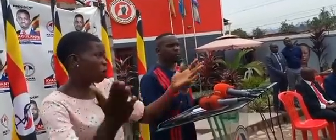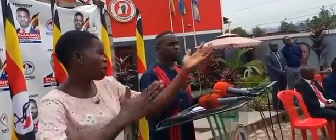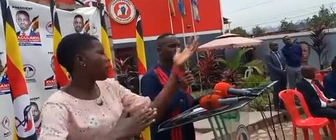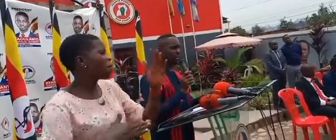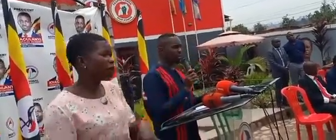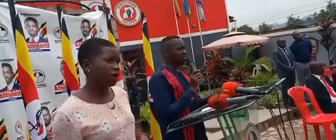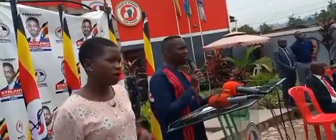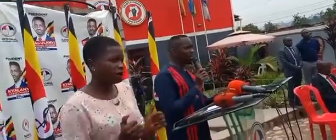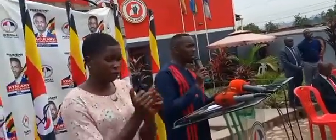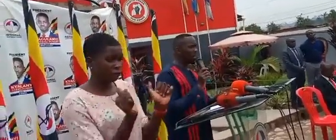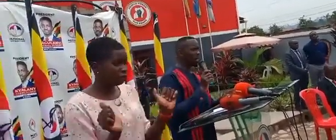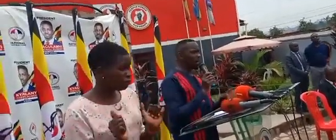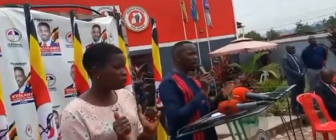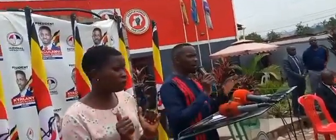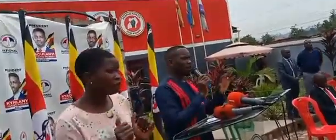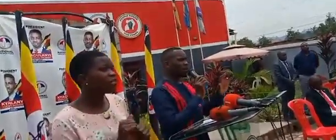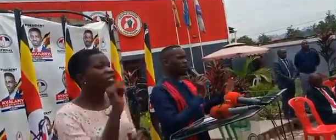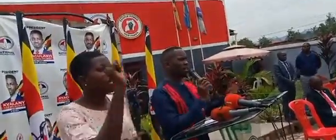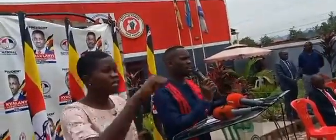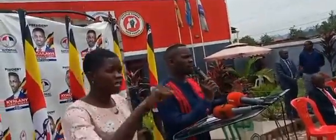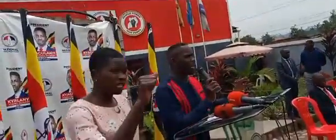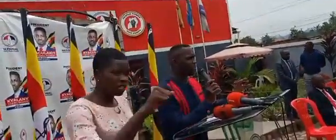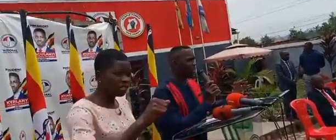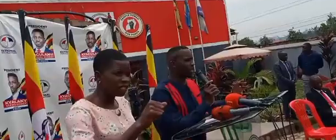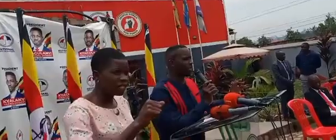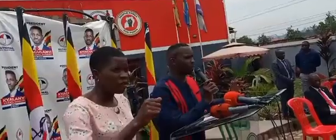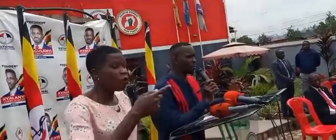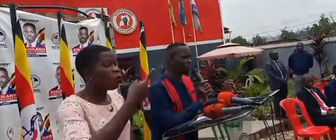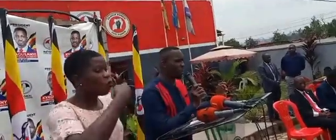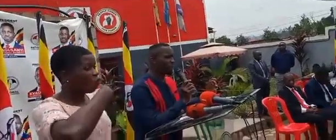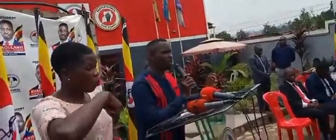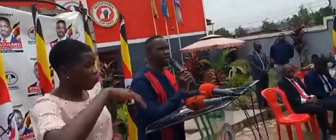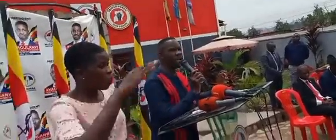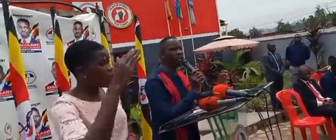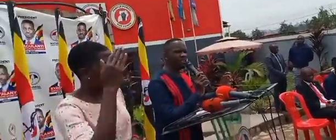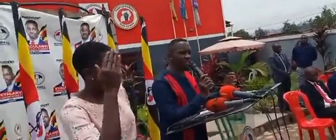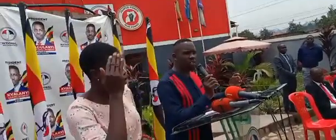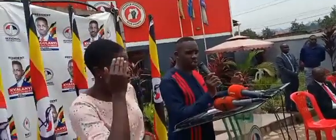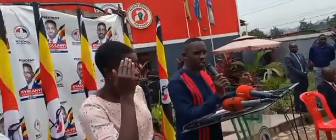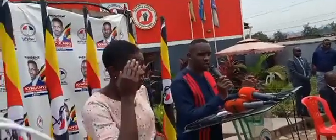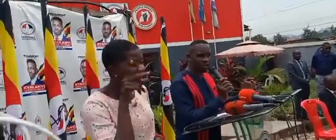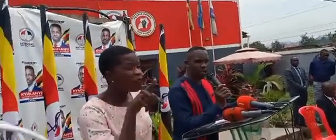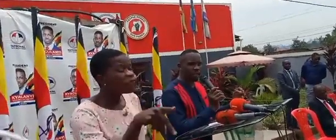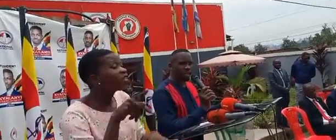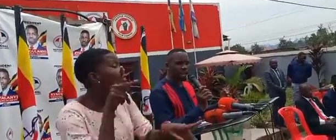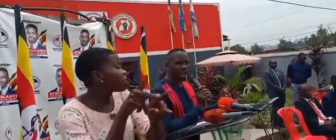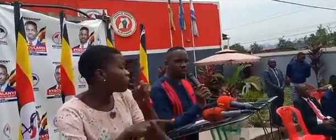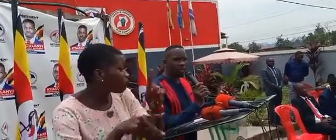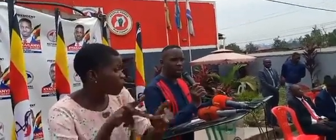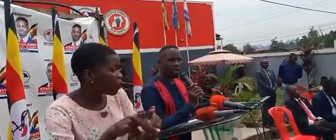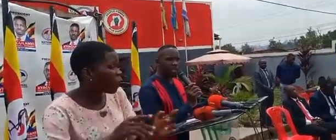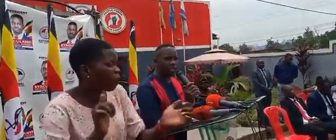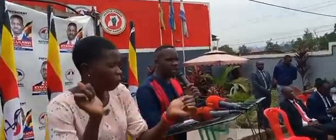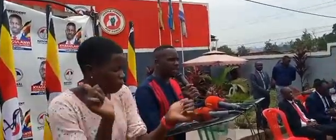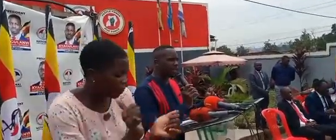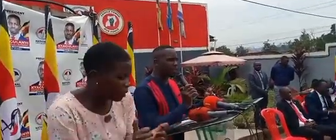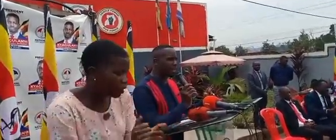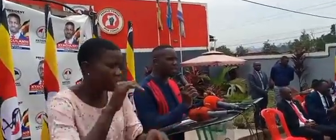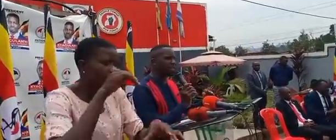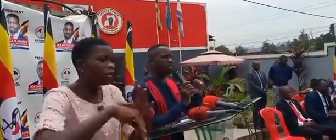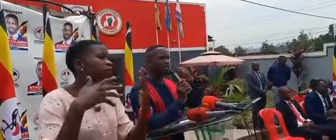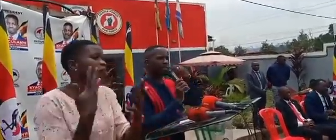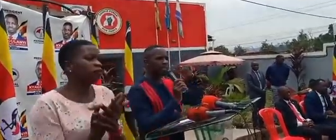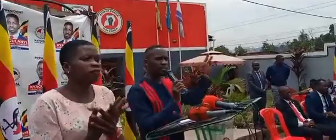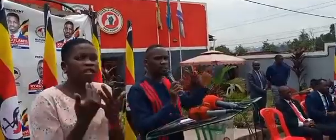As far as we are concerned, we are saying these people are being persecuted, and we want that